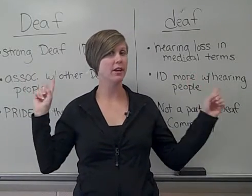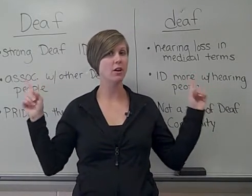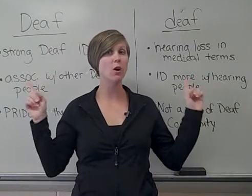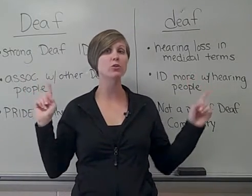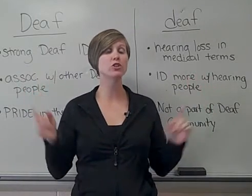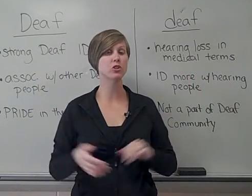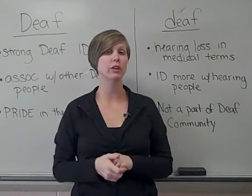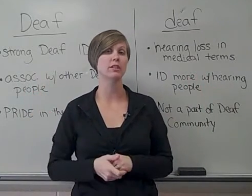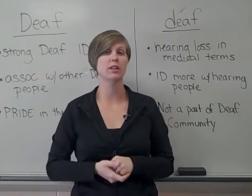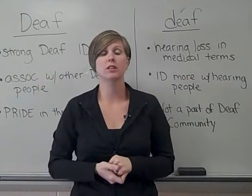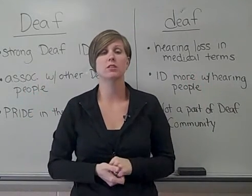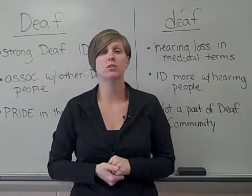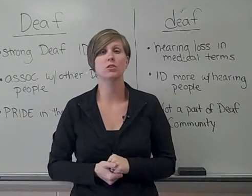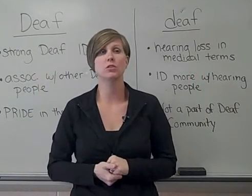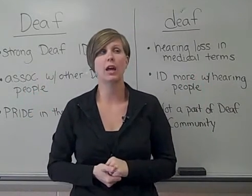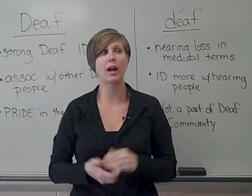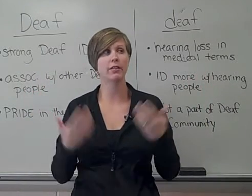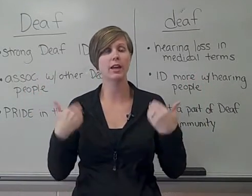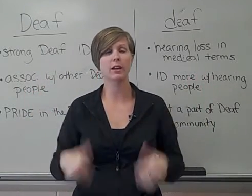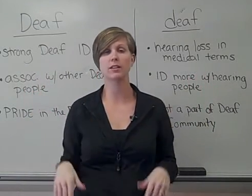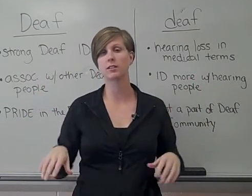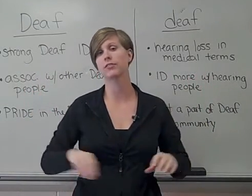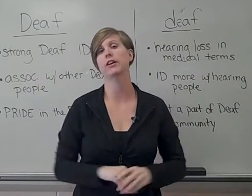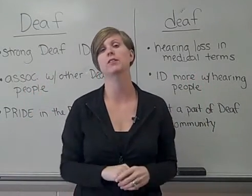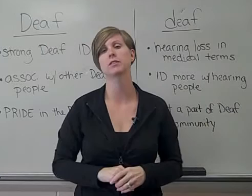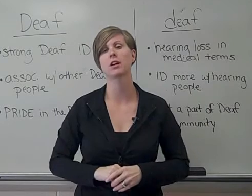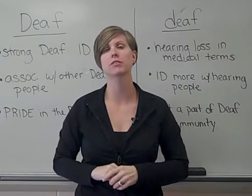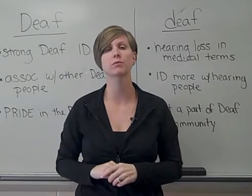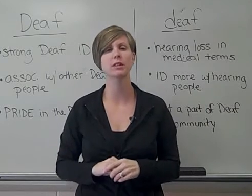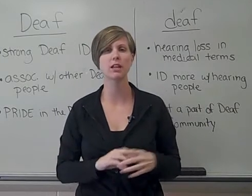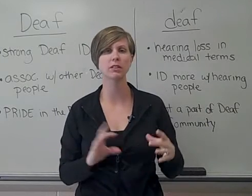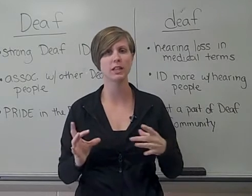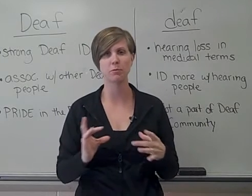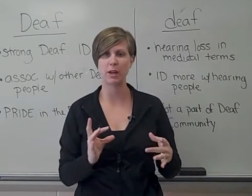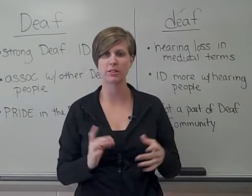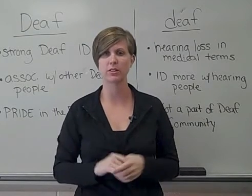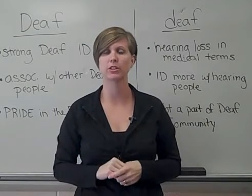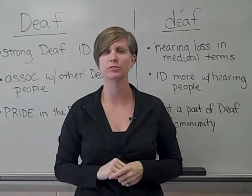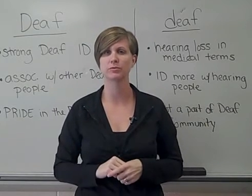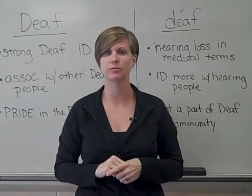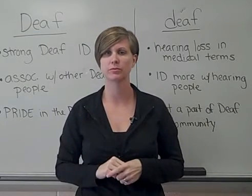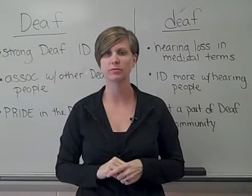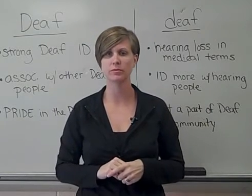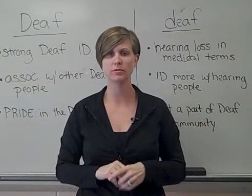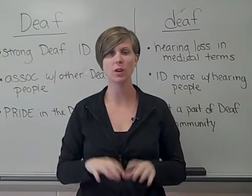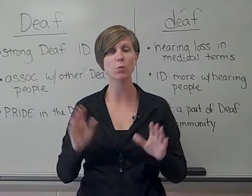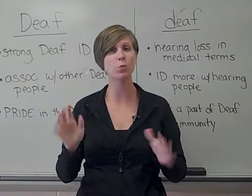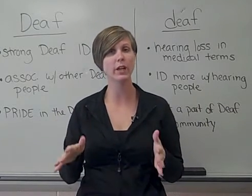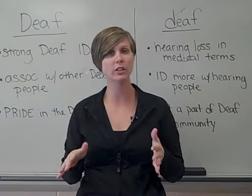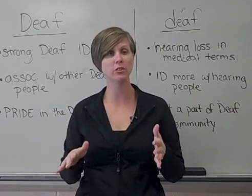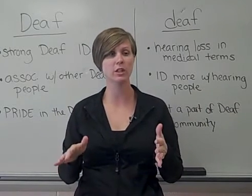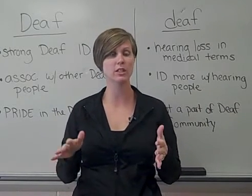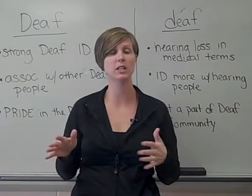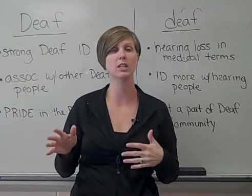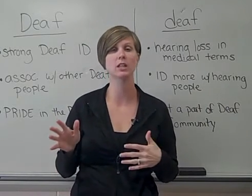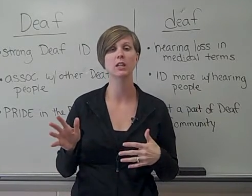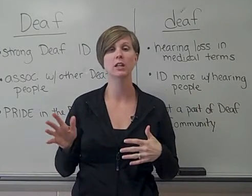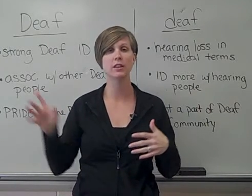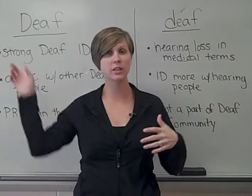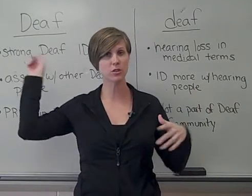their own choice as to how they identify themselves and what they relate best to. When you are seeing these